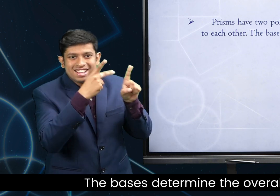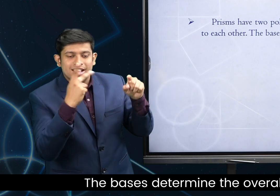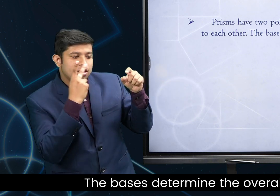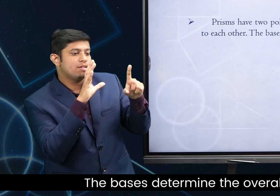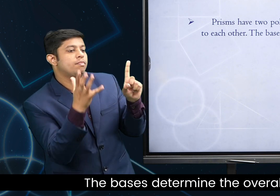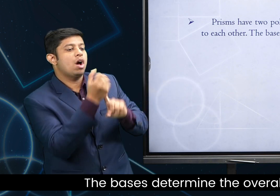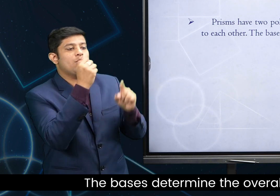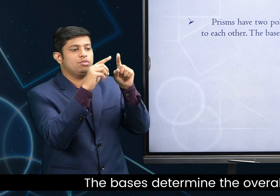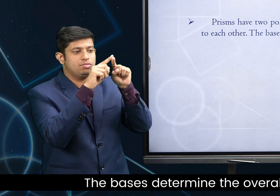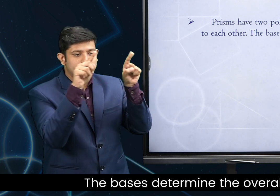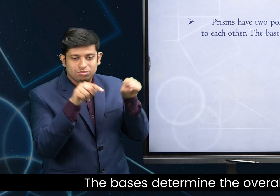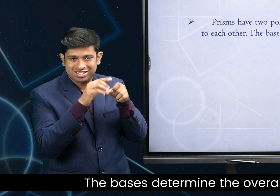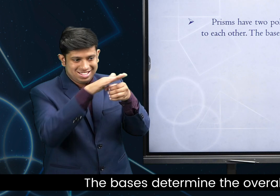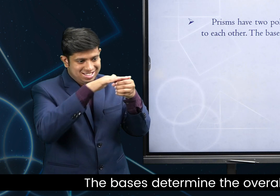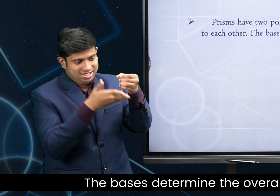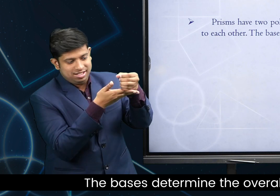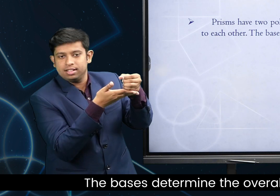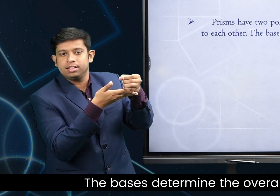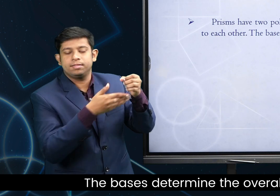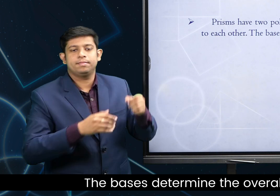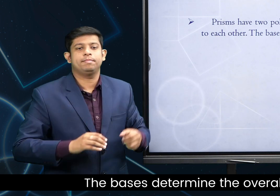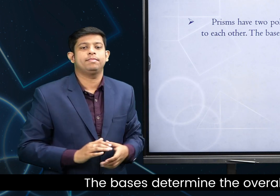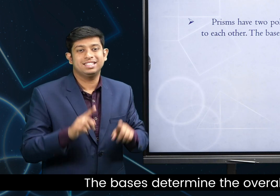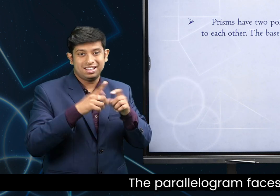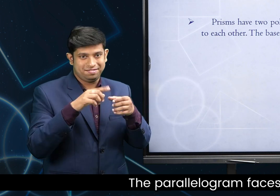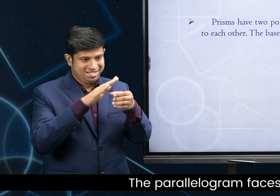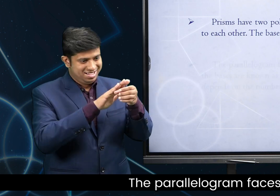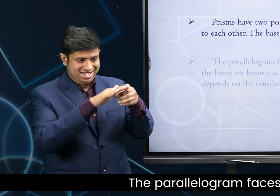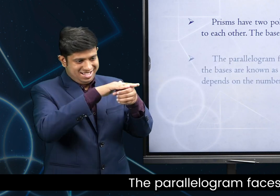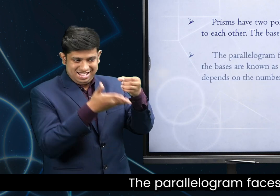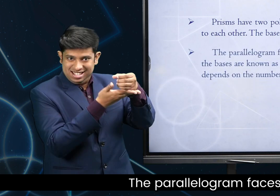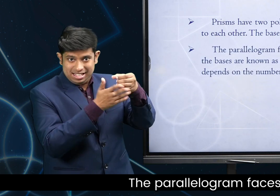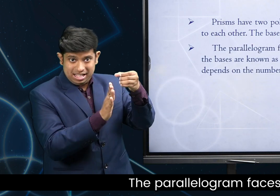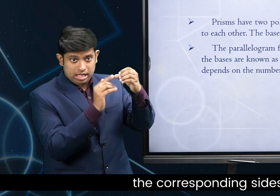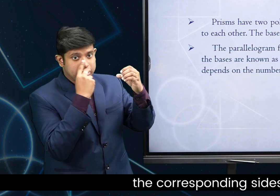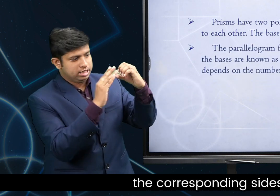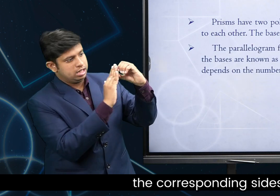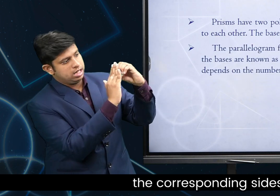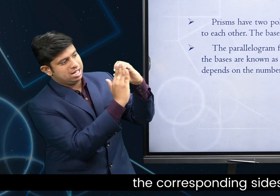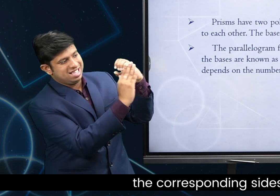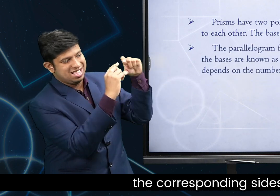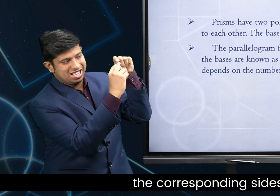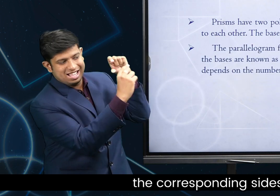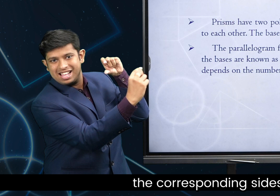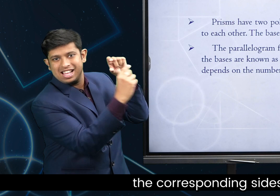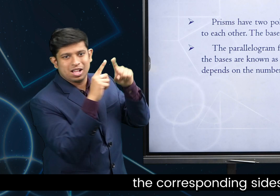The parallelogram faces that connect the corresponding sides of the